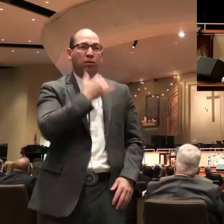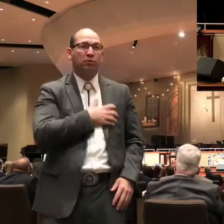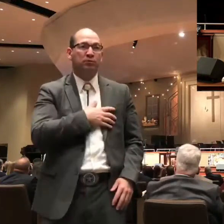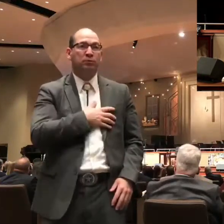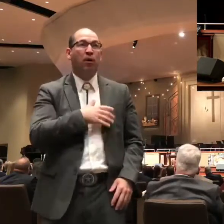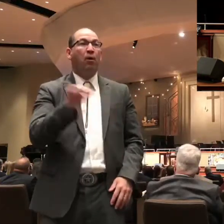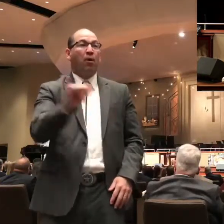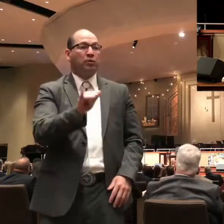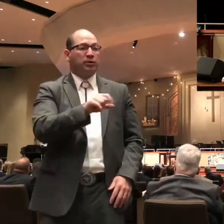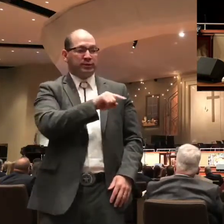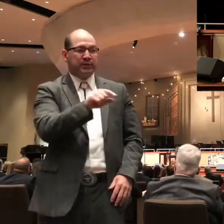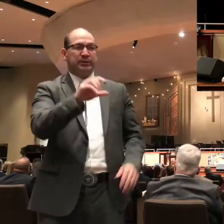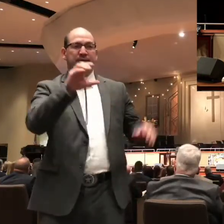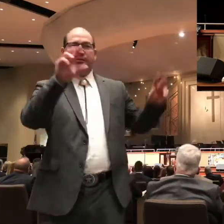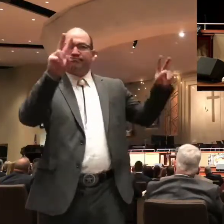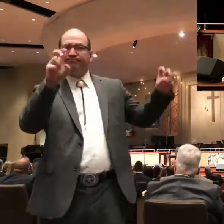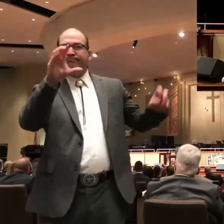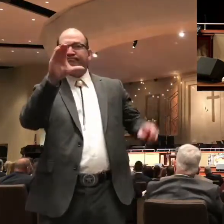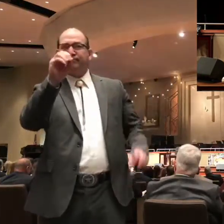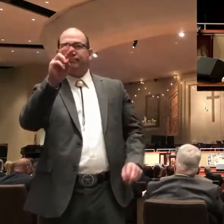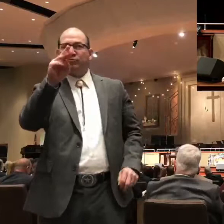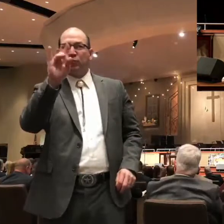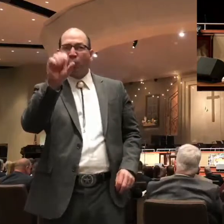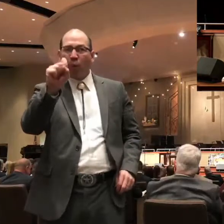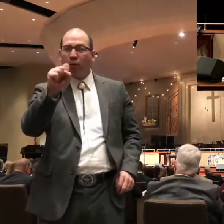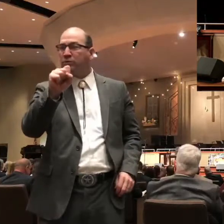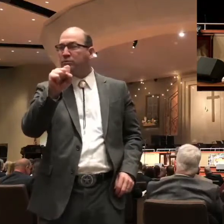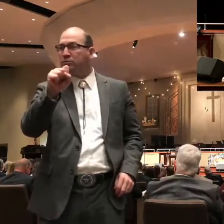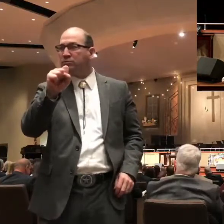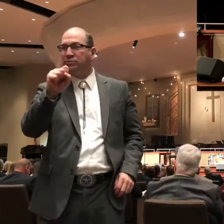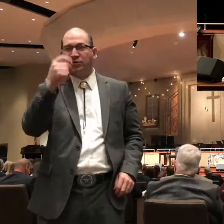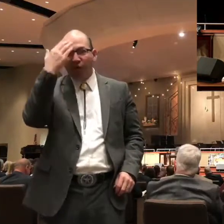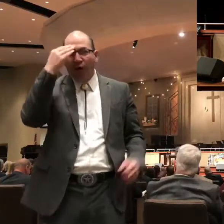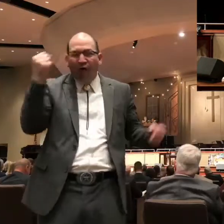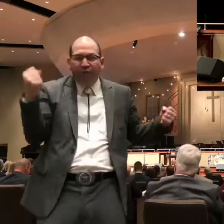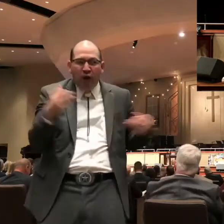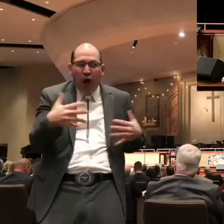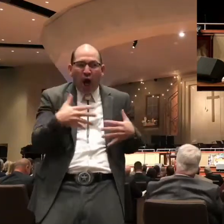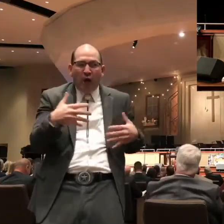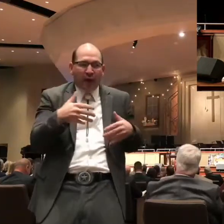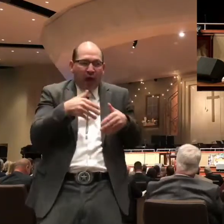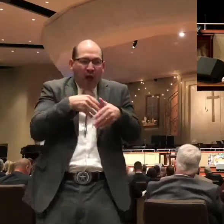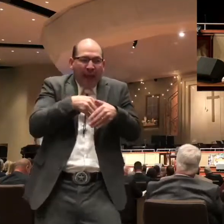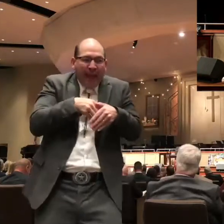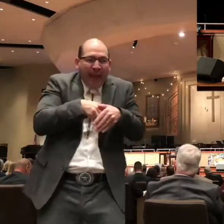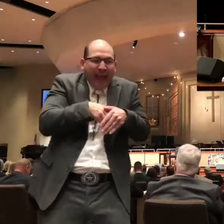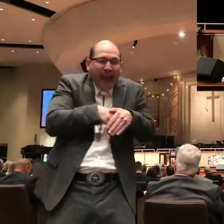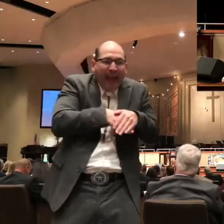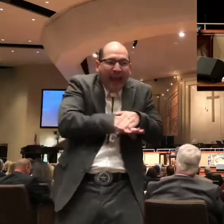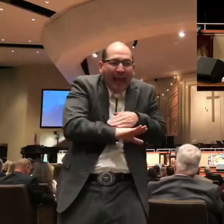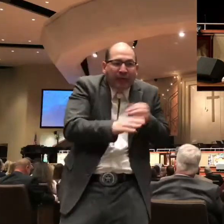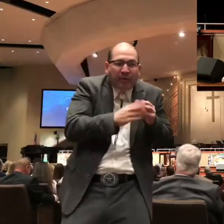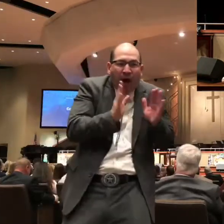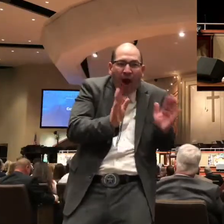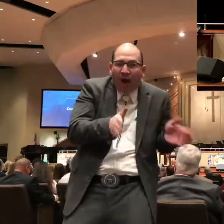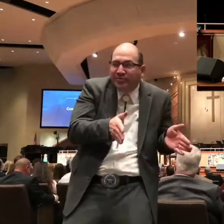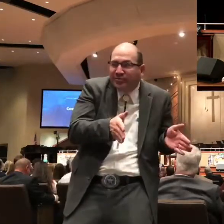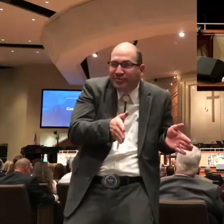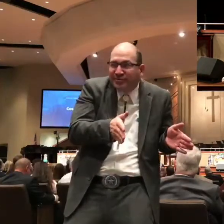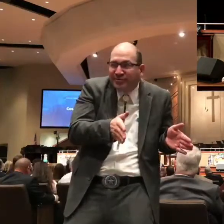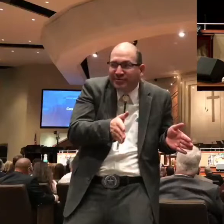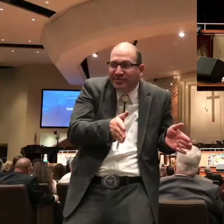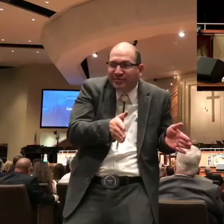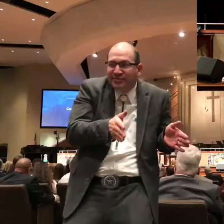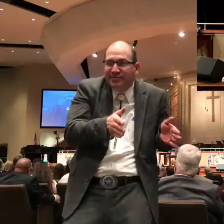cowards, these false teachers. Notice, if you would, the Bible says here in verse 6, they creep into houses. They